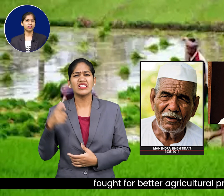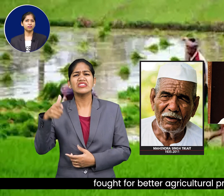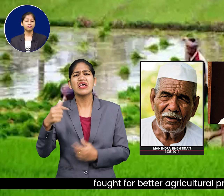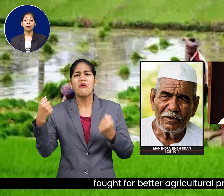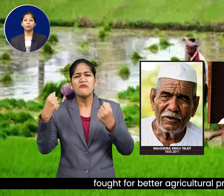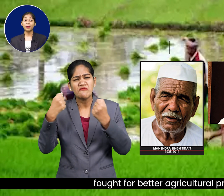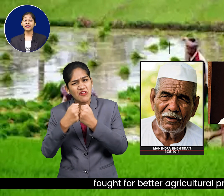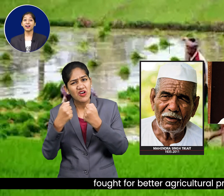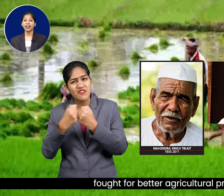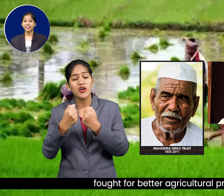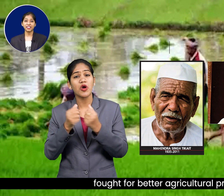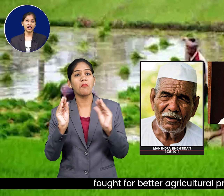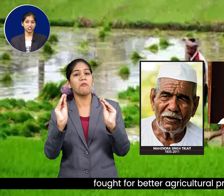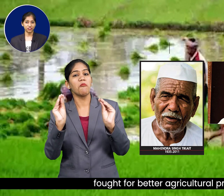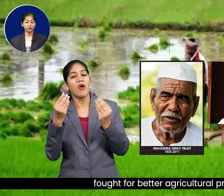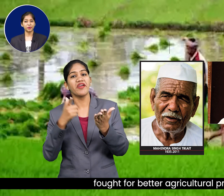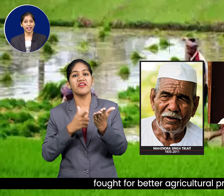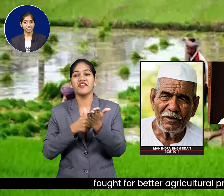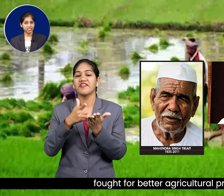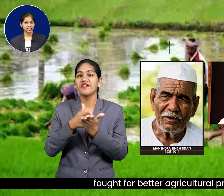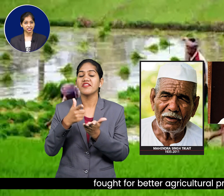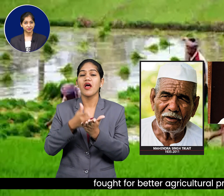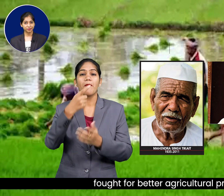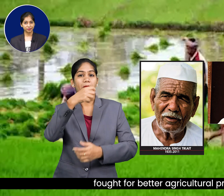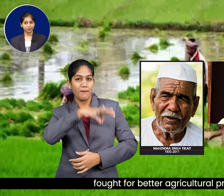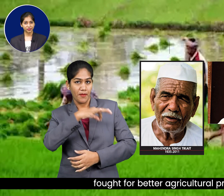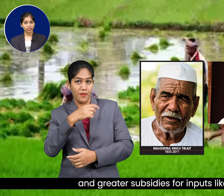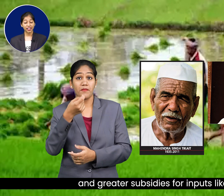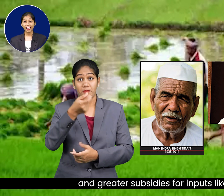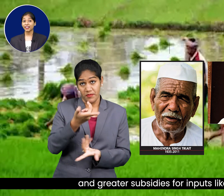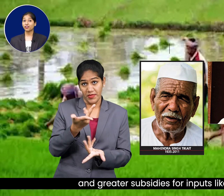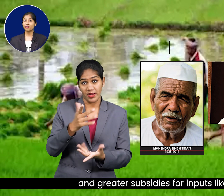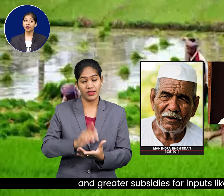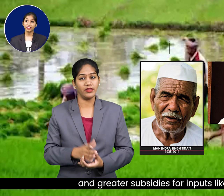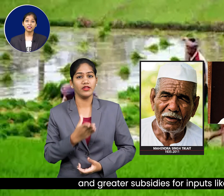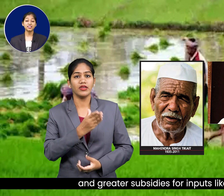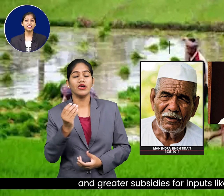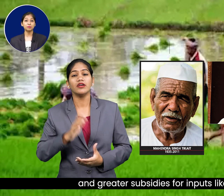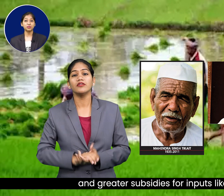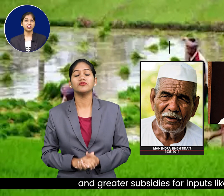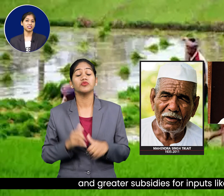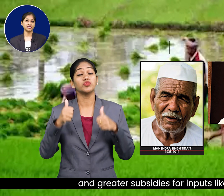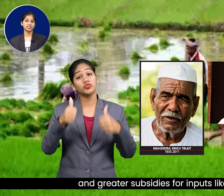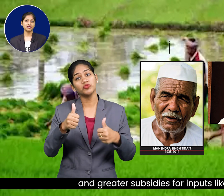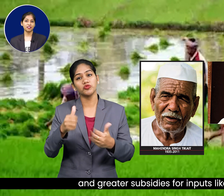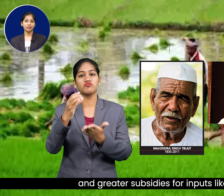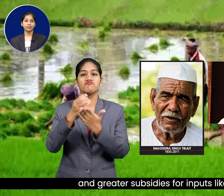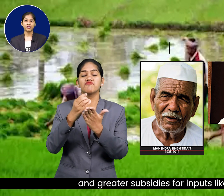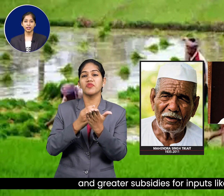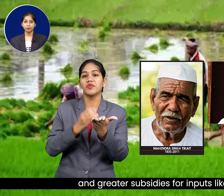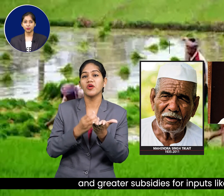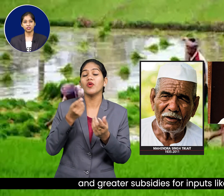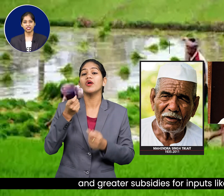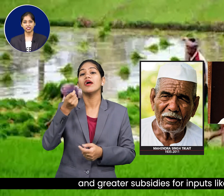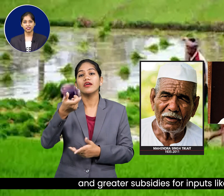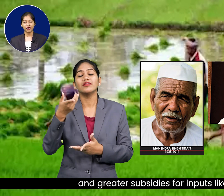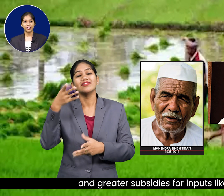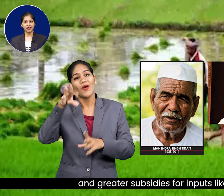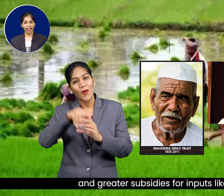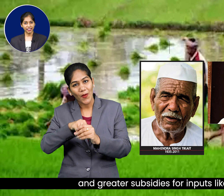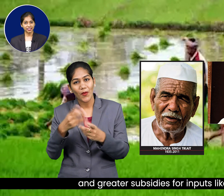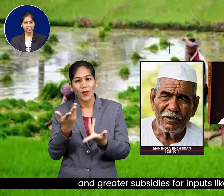fought for better agricultural prices and greater subsidies for